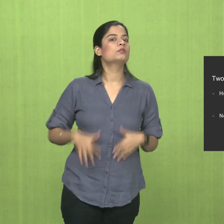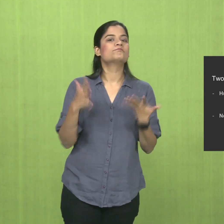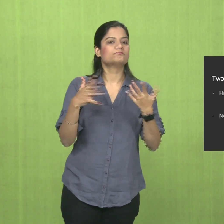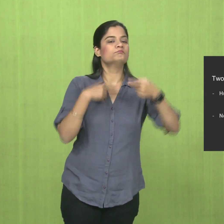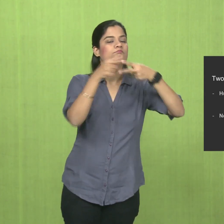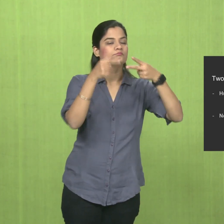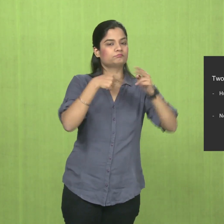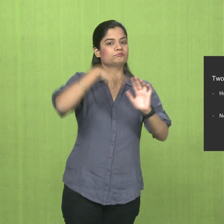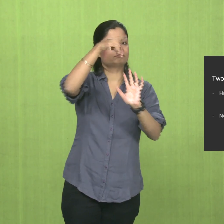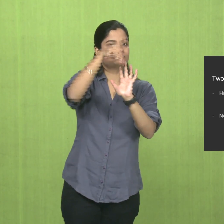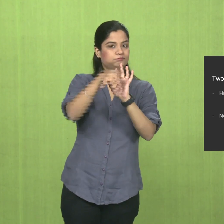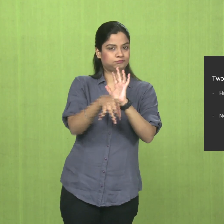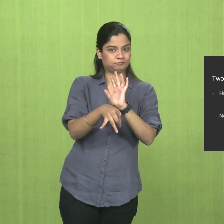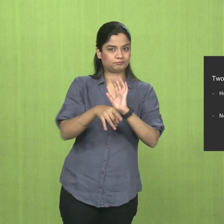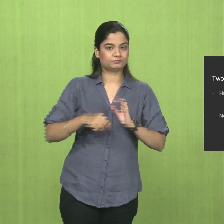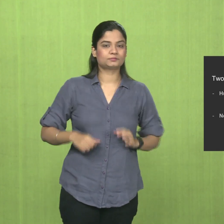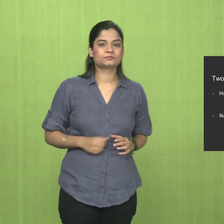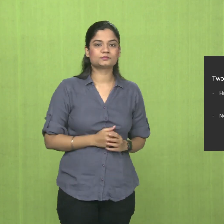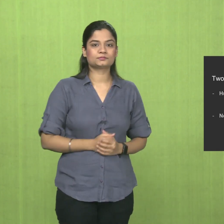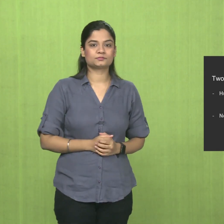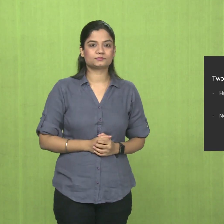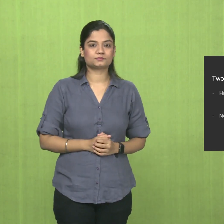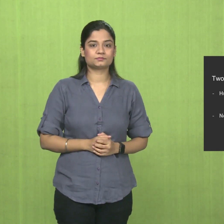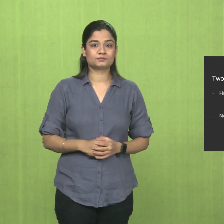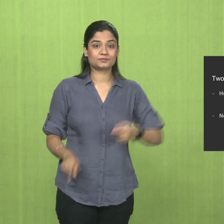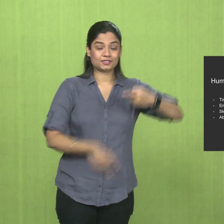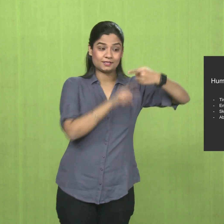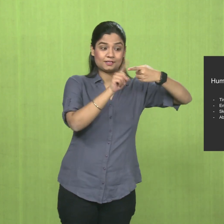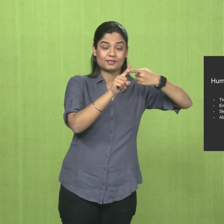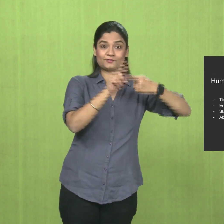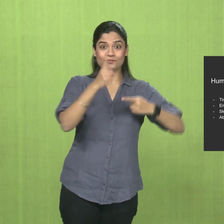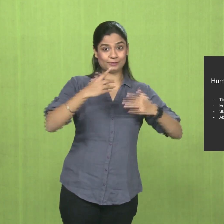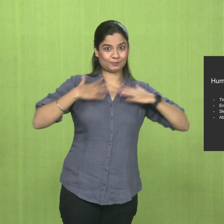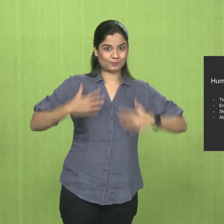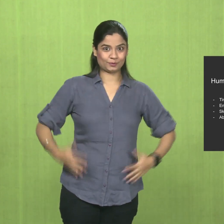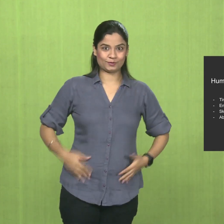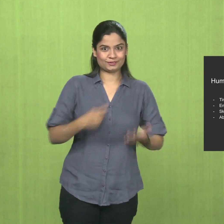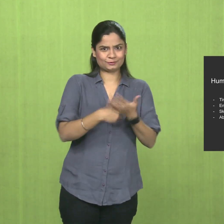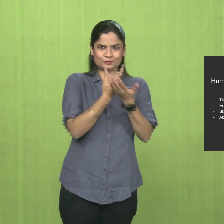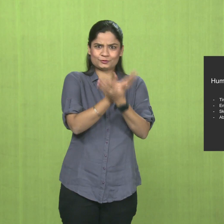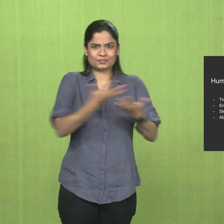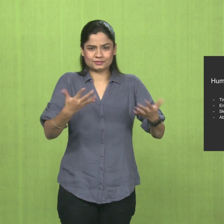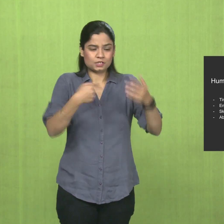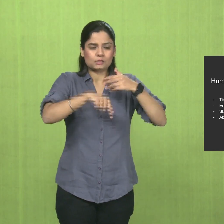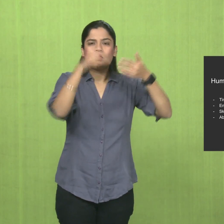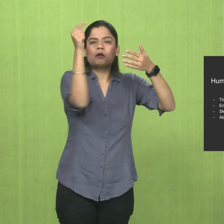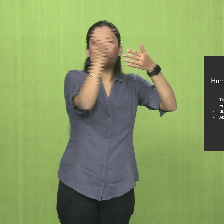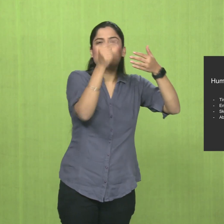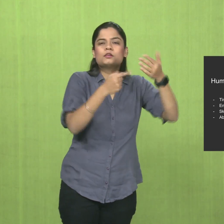non-human resources. I will explain you what they are. First one, human resources. Resources